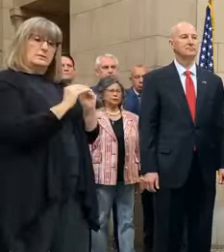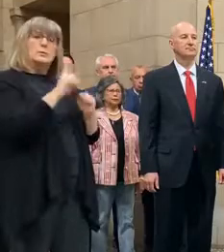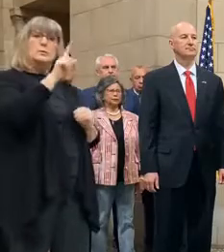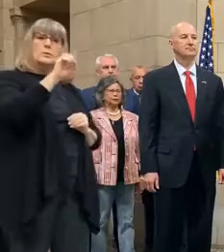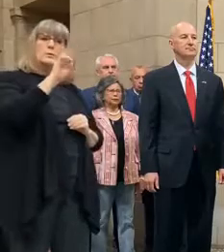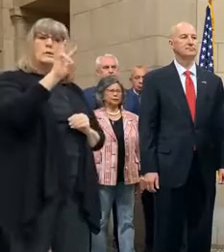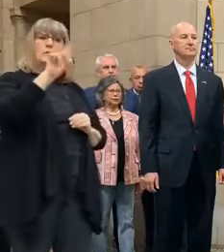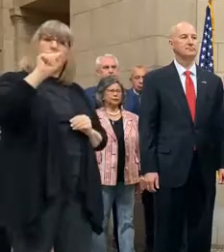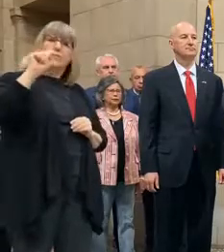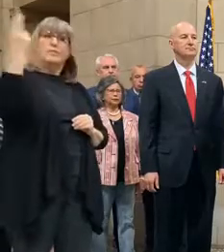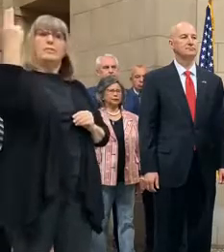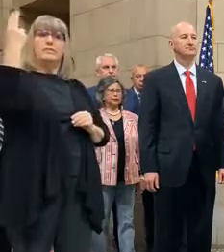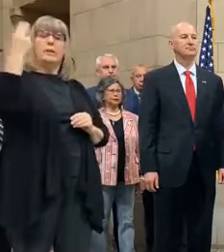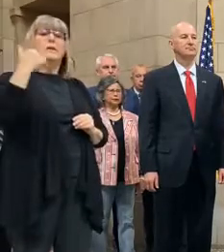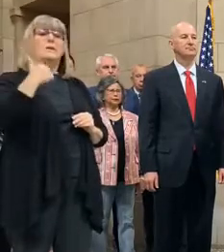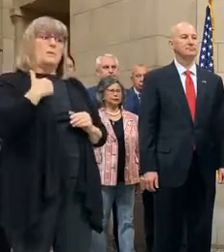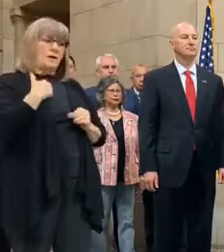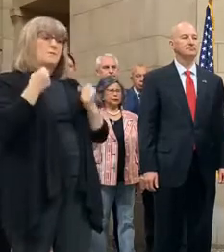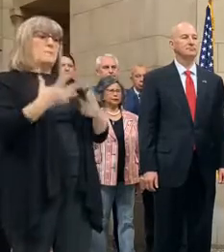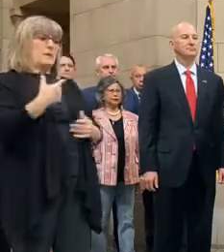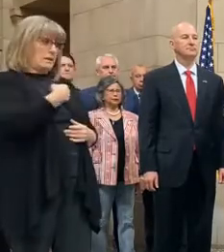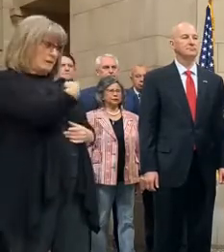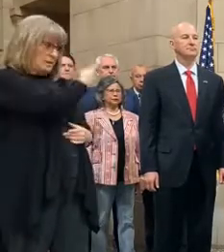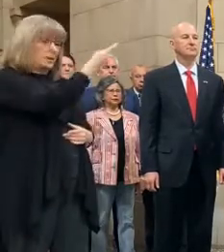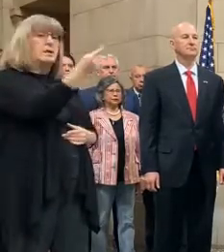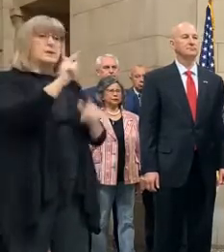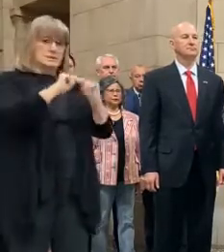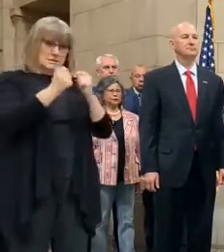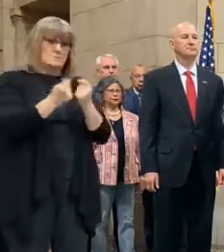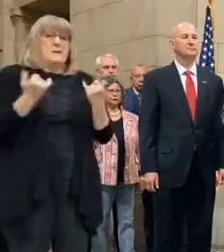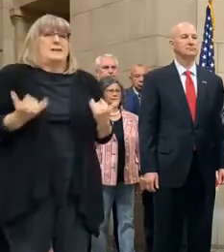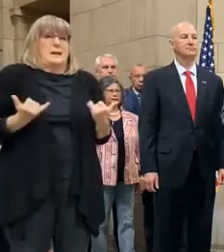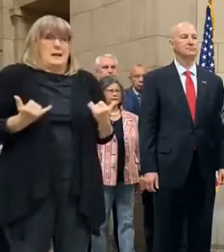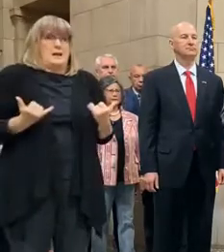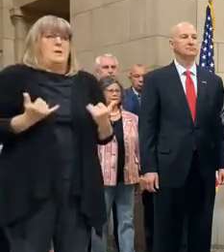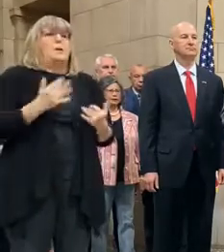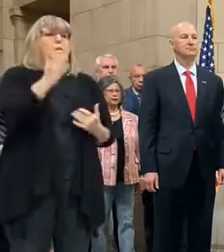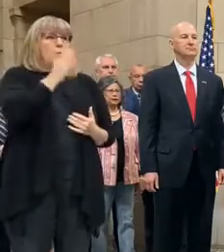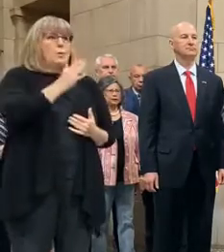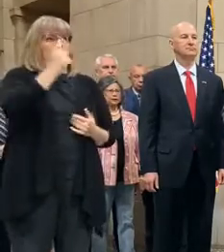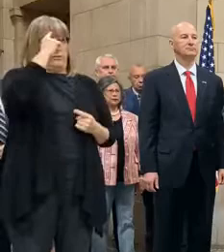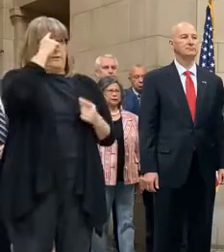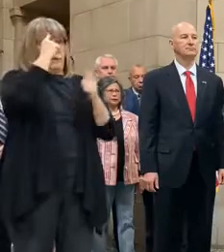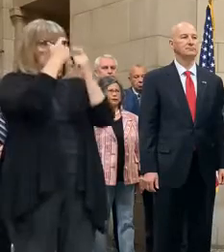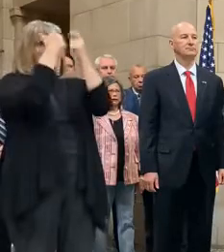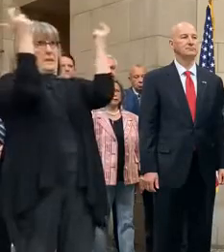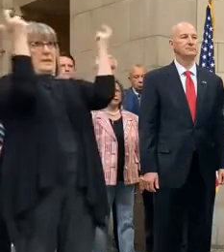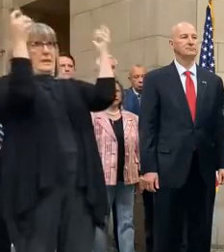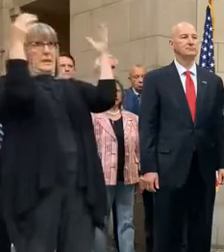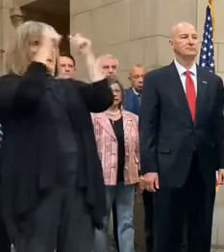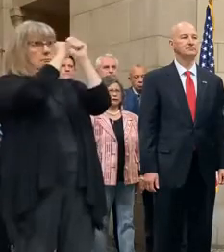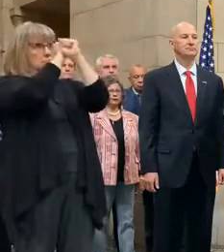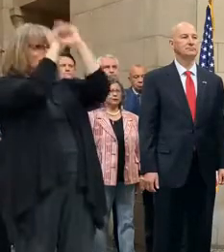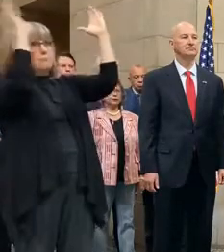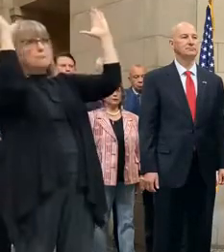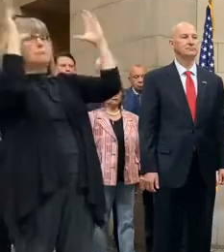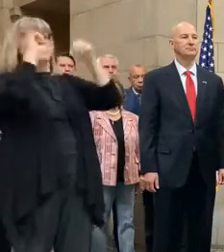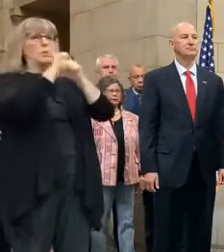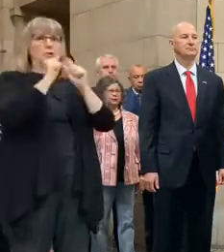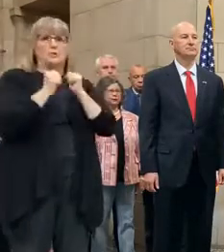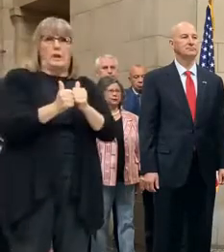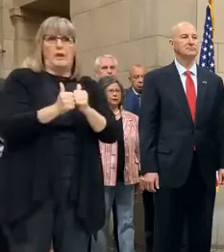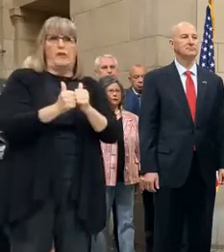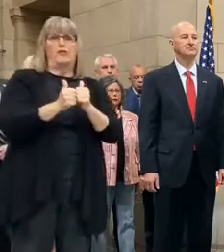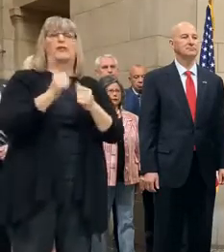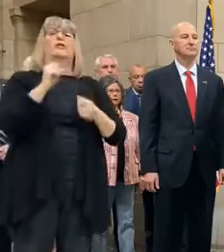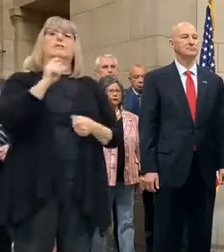107th Legislature, that we had the team, many of whom are behind me, who both would think big and work together to get those big things